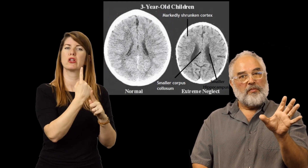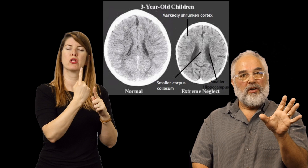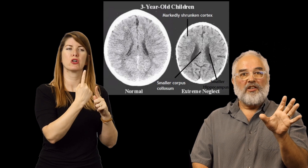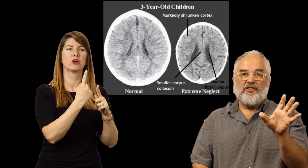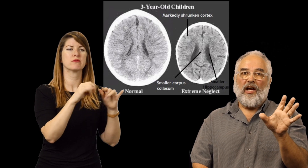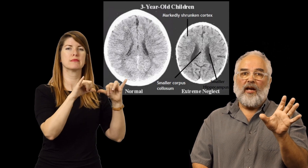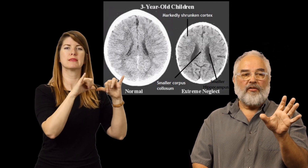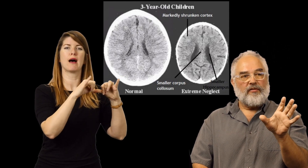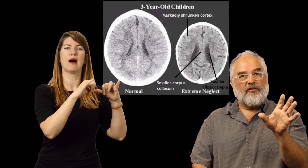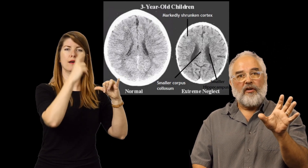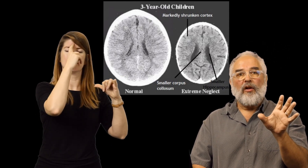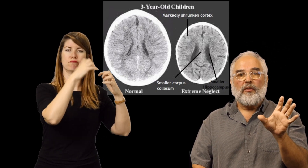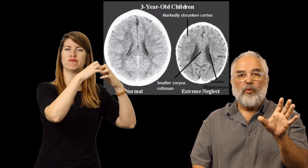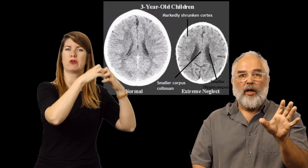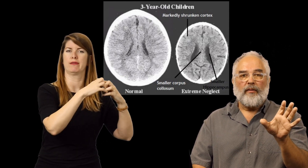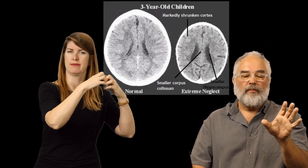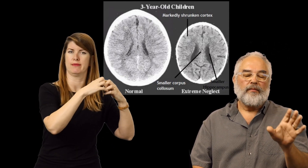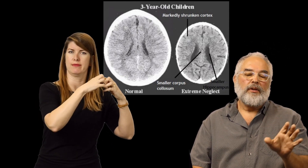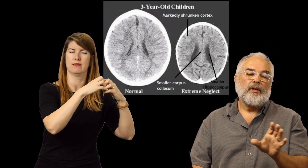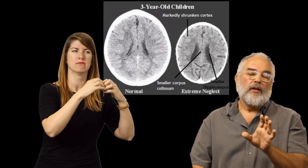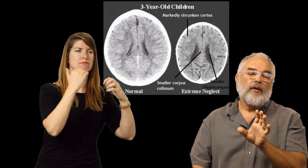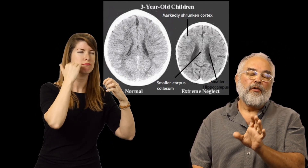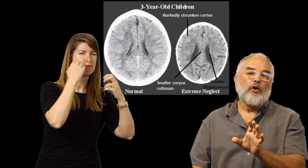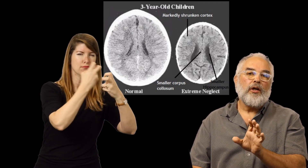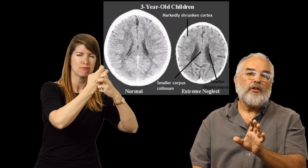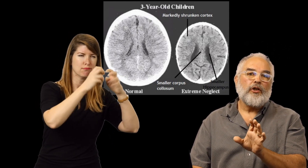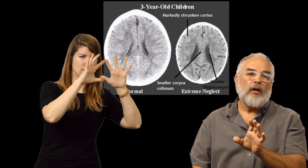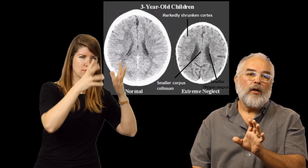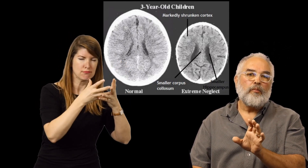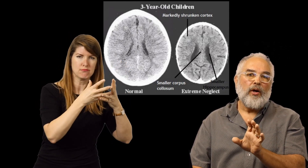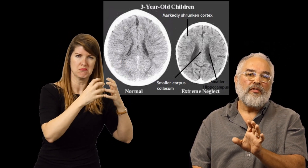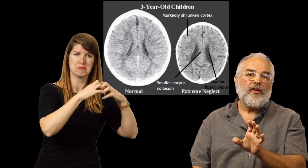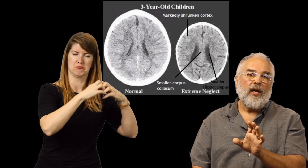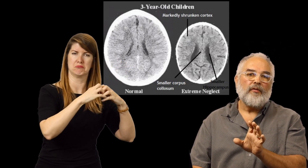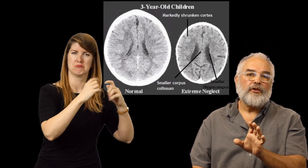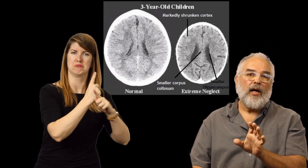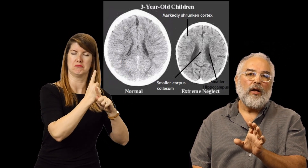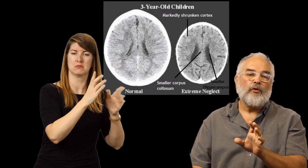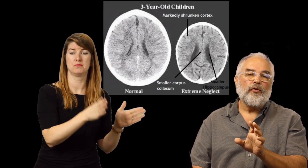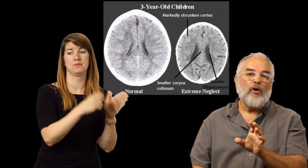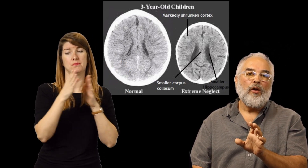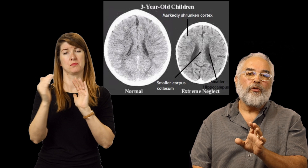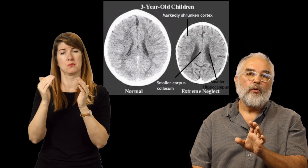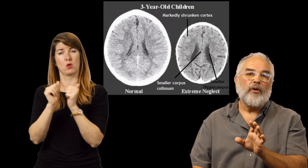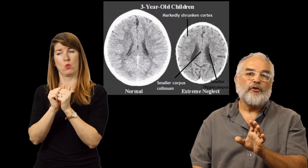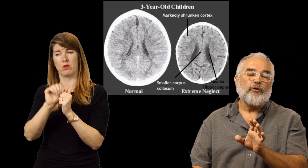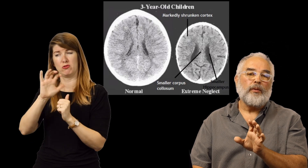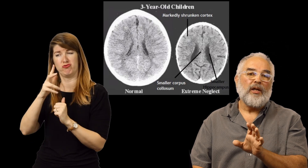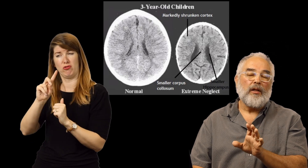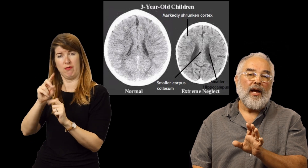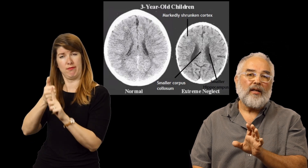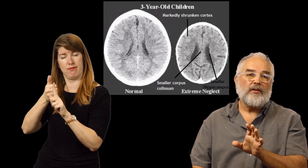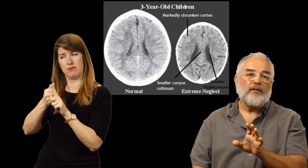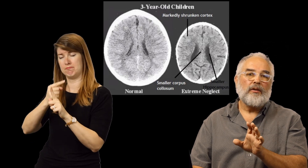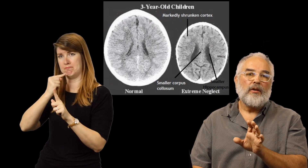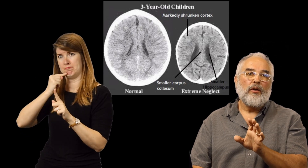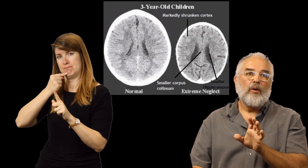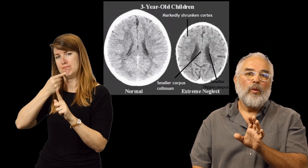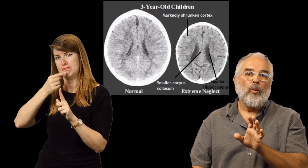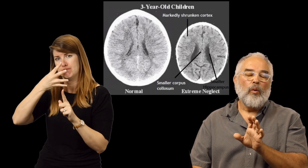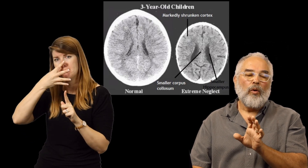regular, typically sized skull and brain. If you look at a brain scan of a child who's gone through extreme